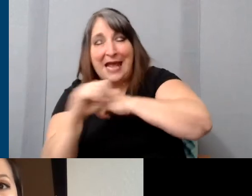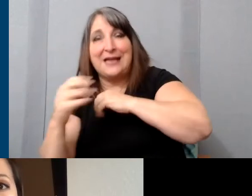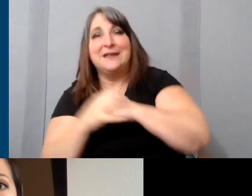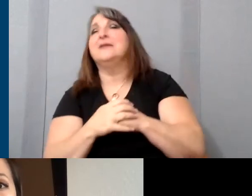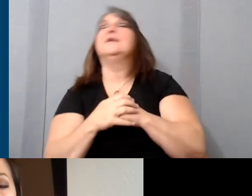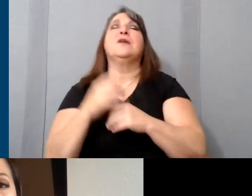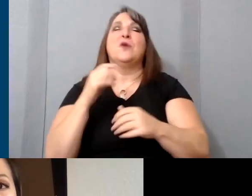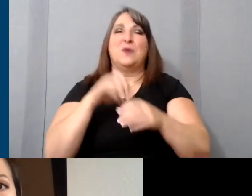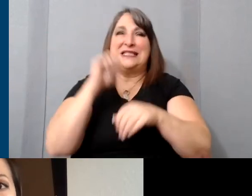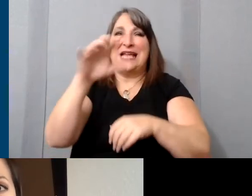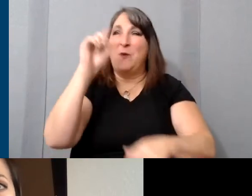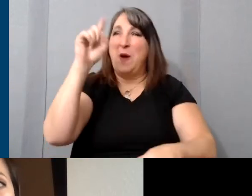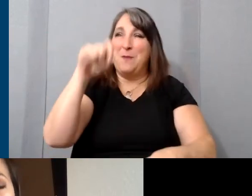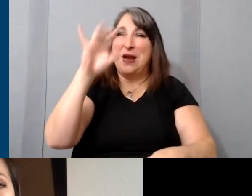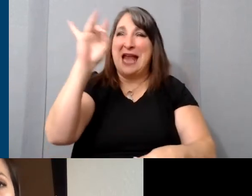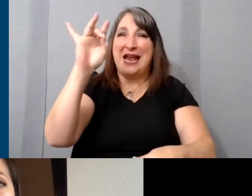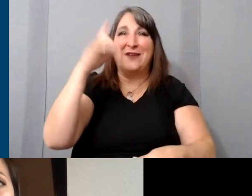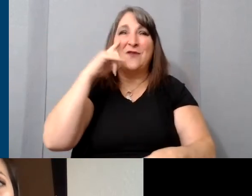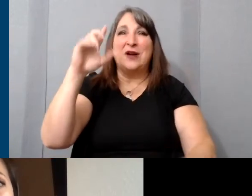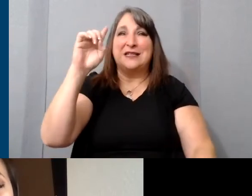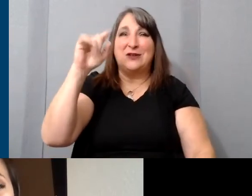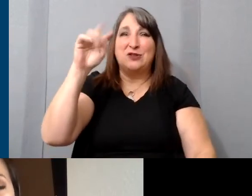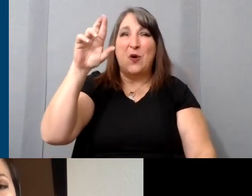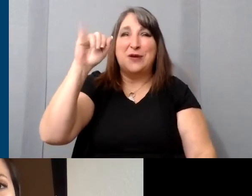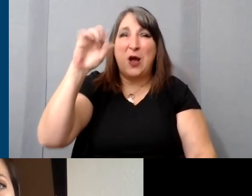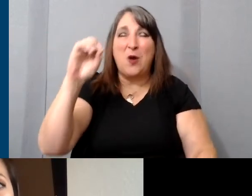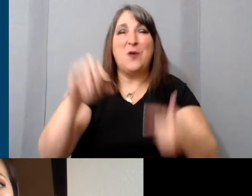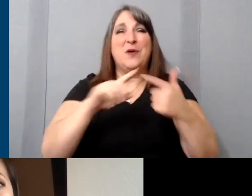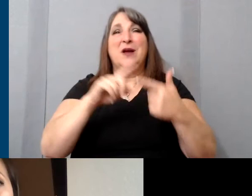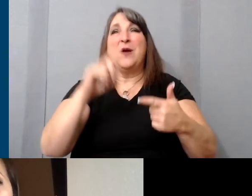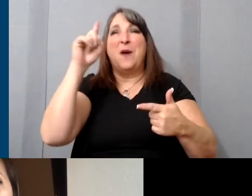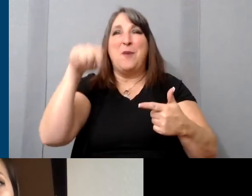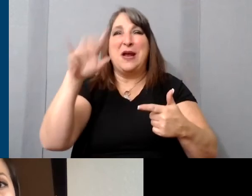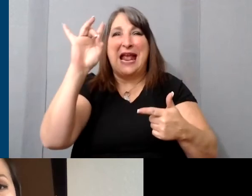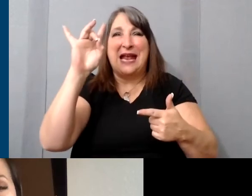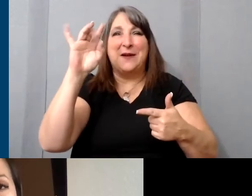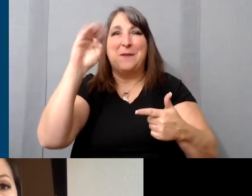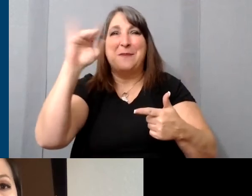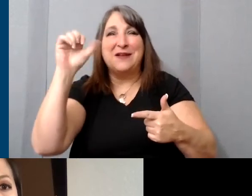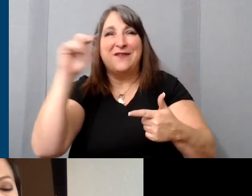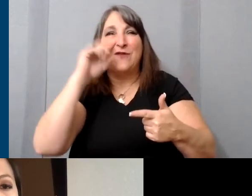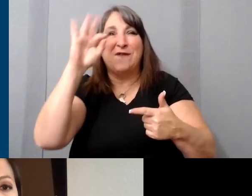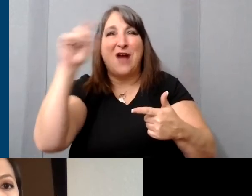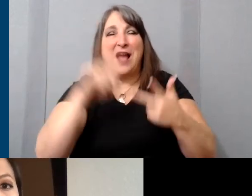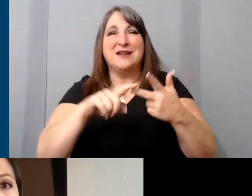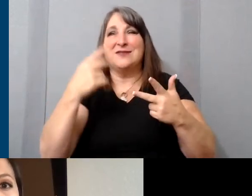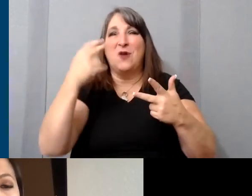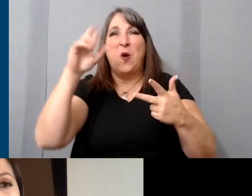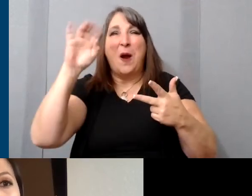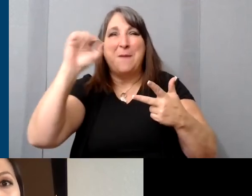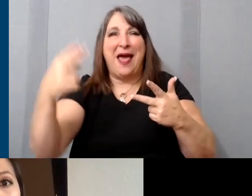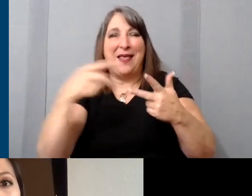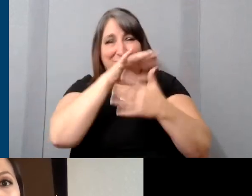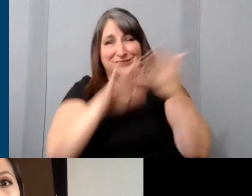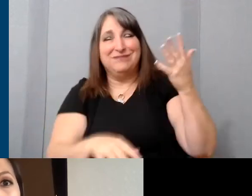1.8 million mailers for Joan Sawyer's campaign, 1.8 million for Fox's campaign, 1.3 for Horvath, and more.